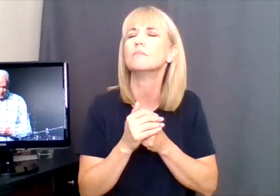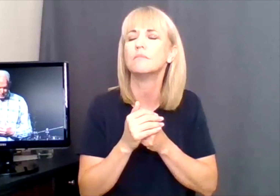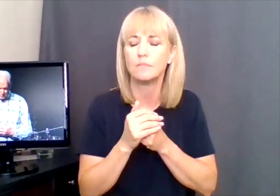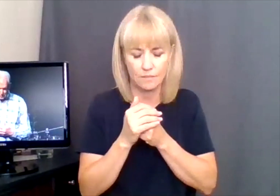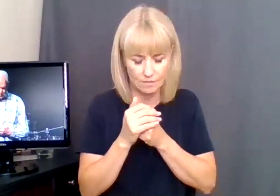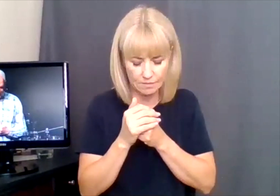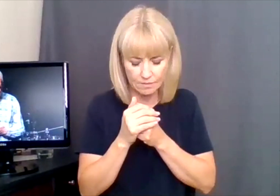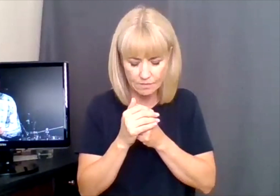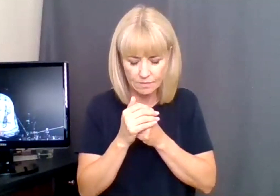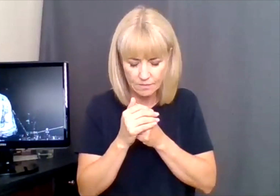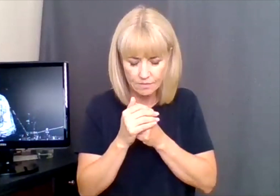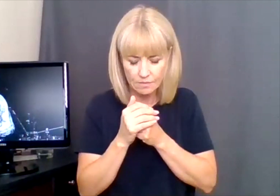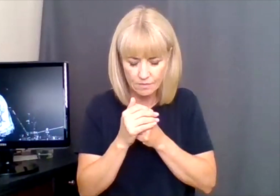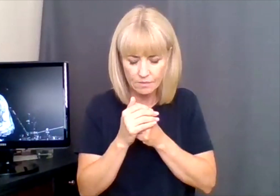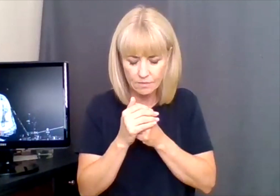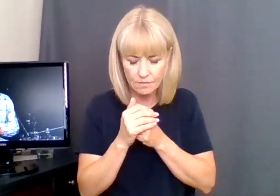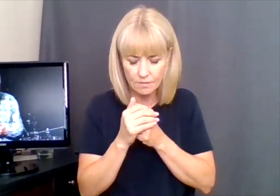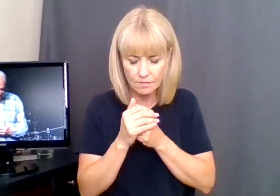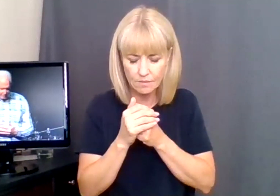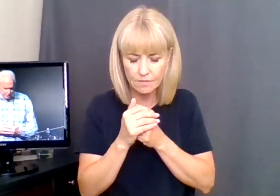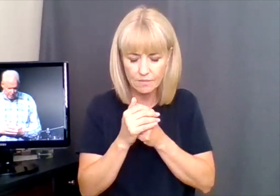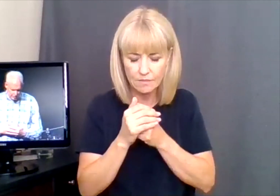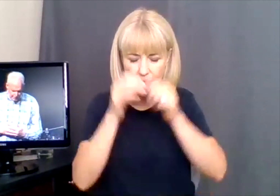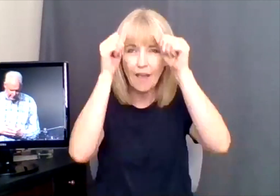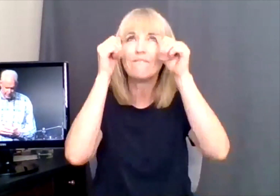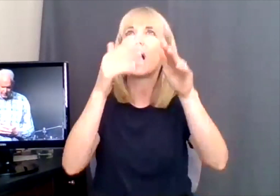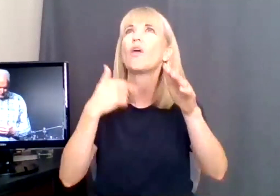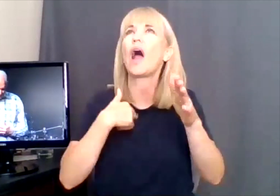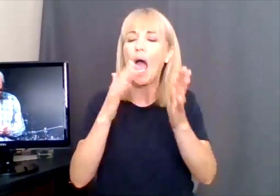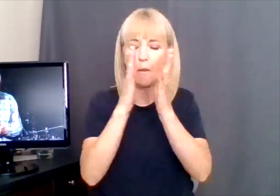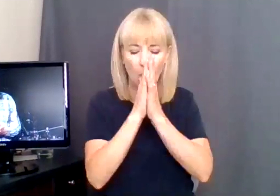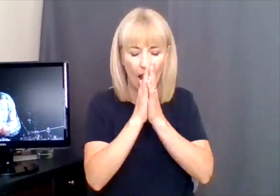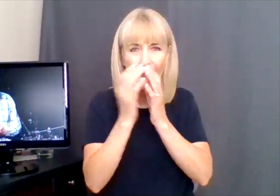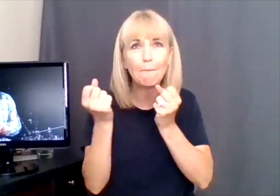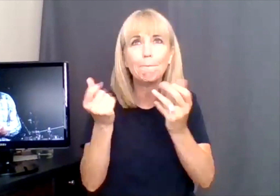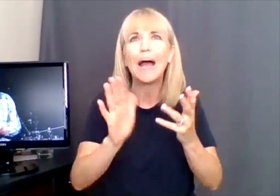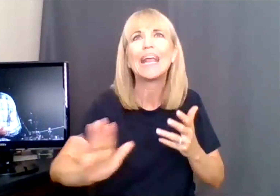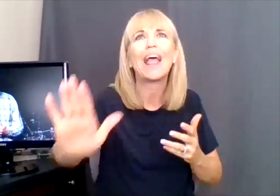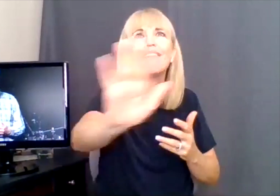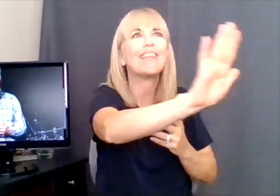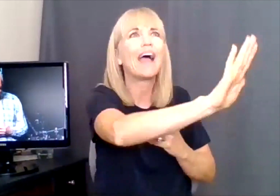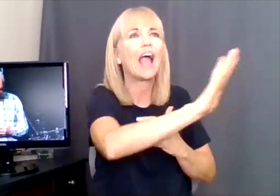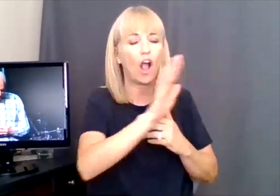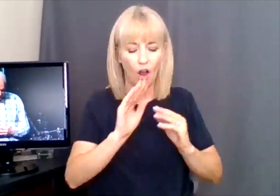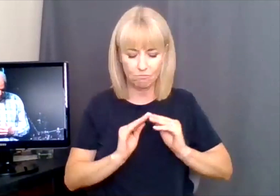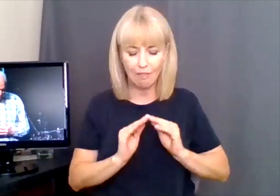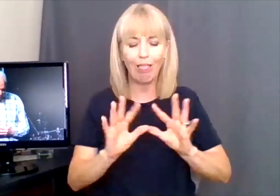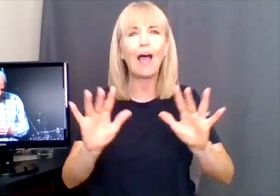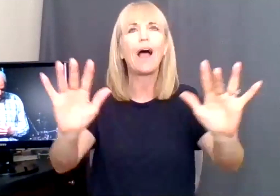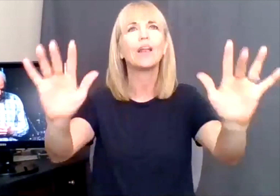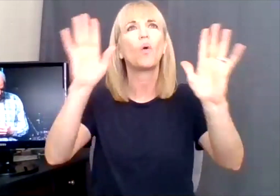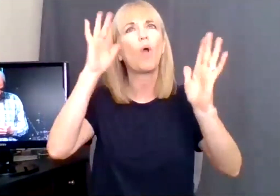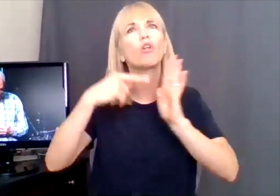Father, I pray that through this week, there'll be many lights that start shining a lot brighter, that look a lot more like